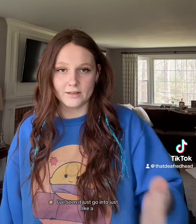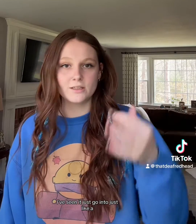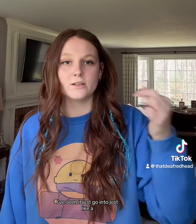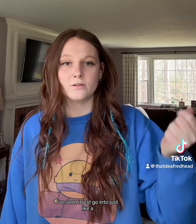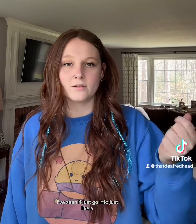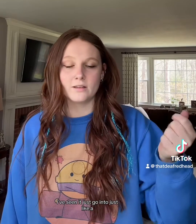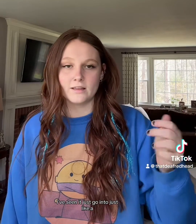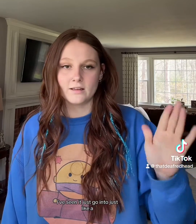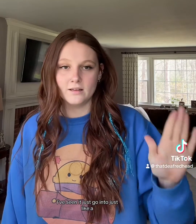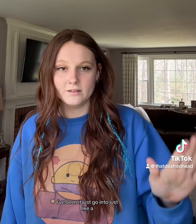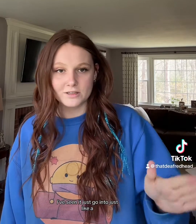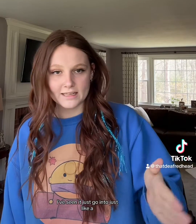into just like a